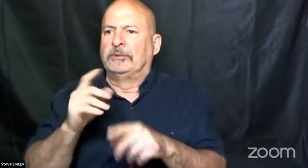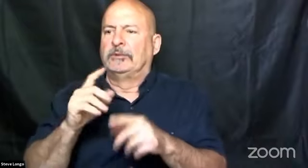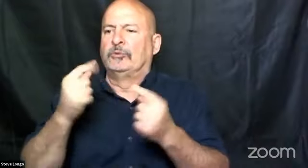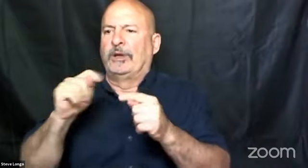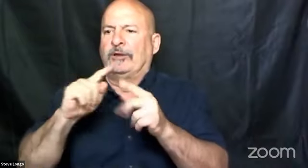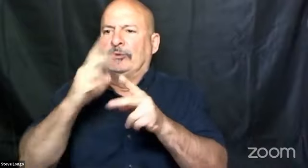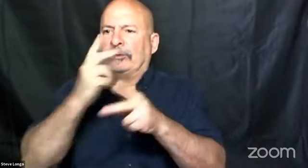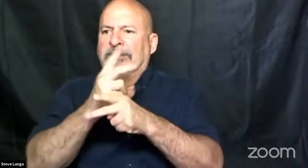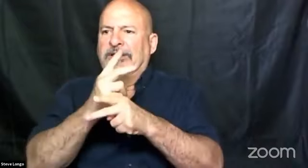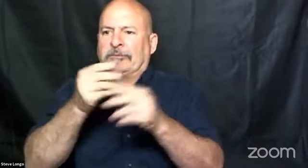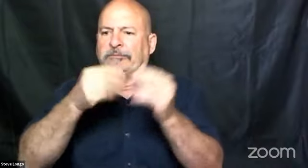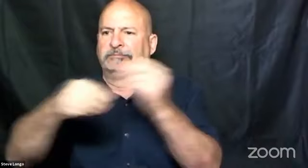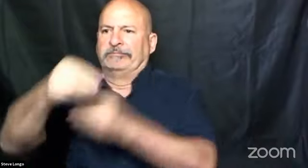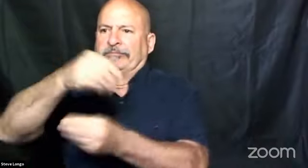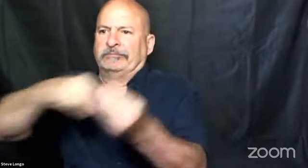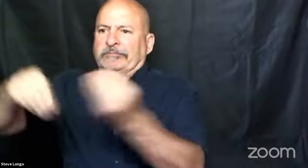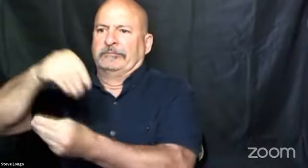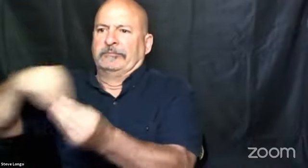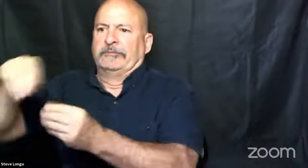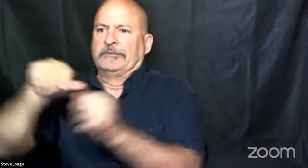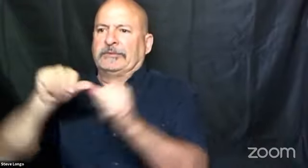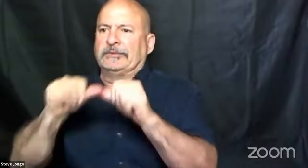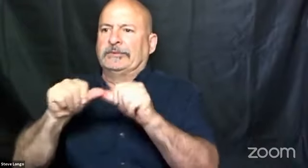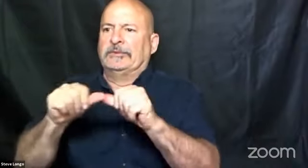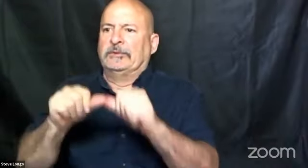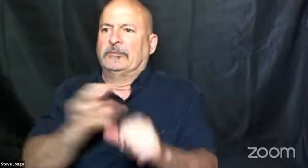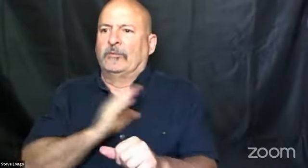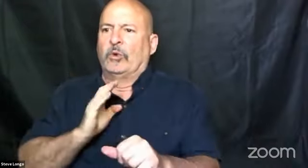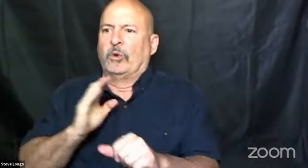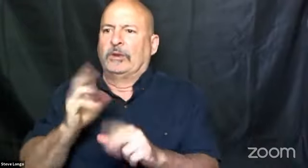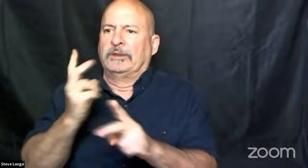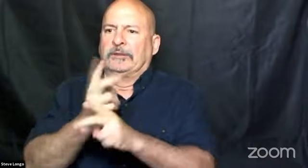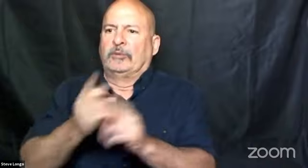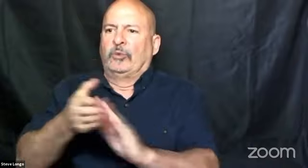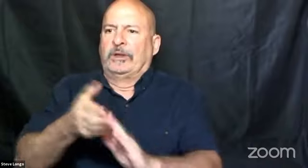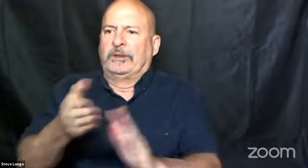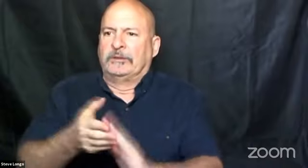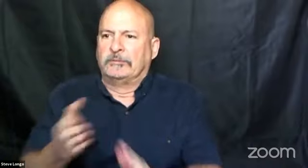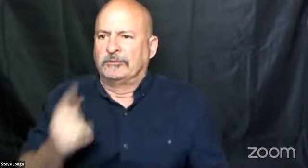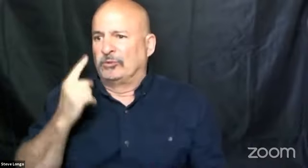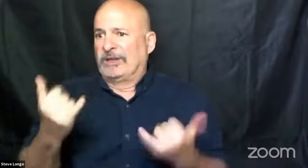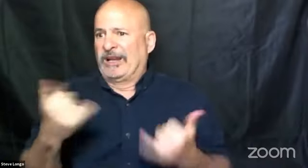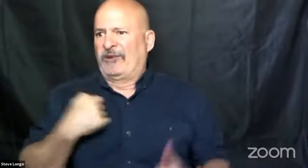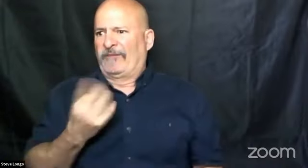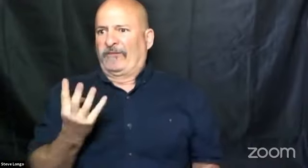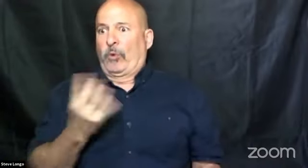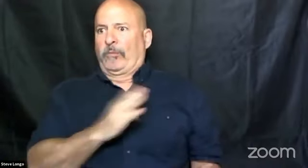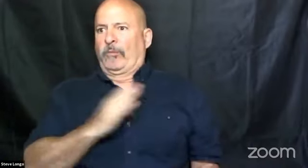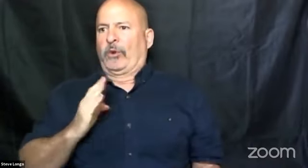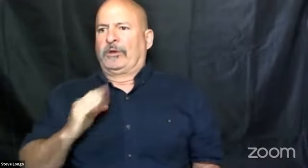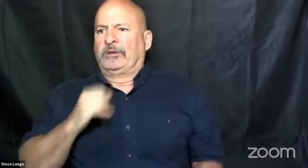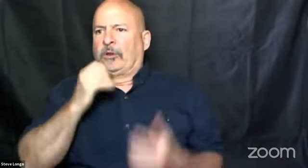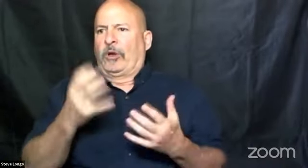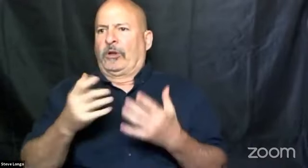voted in a different year than the vice president, just to keep the fluidity of the board going and making sure that we're running to the best